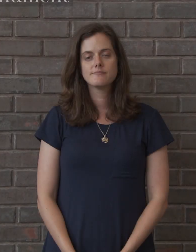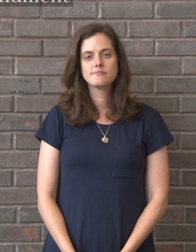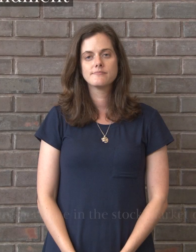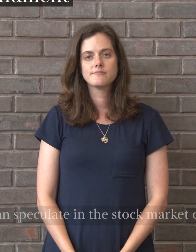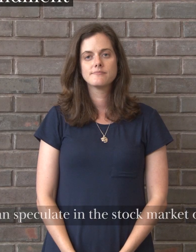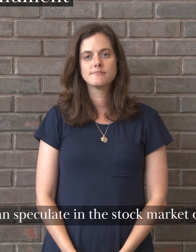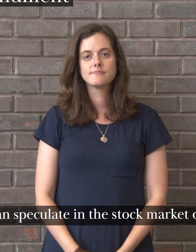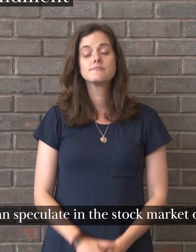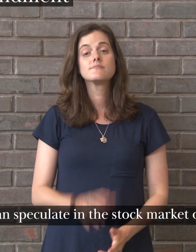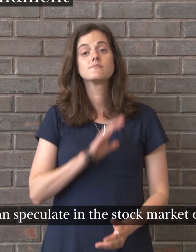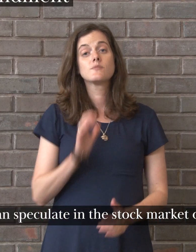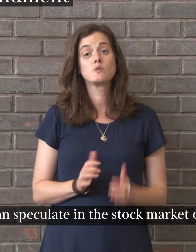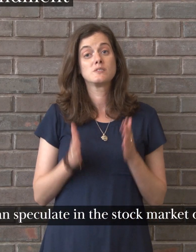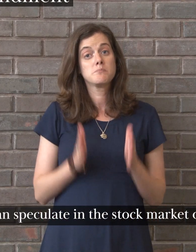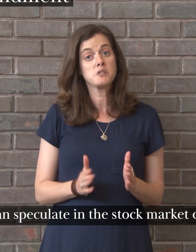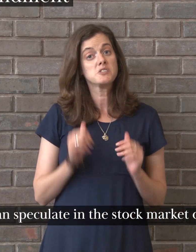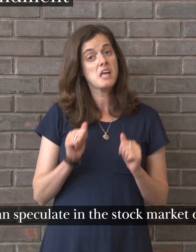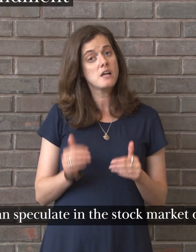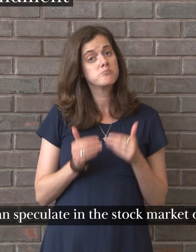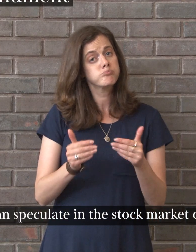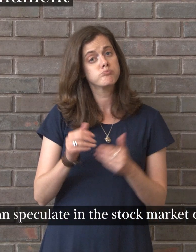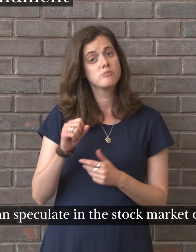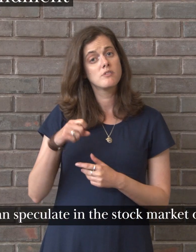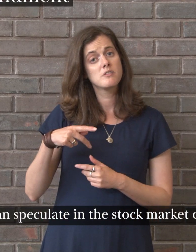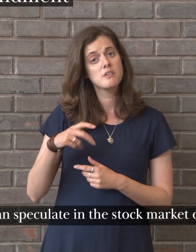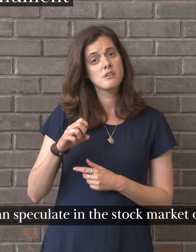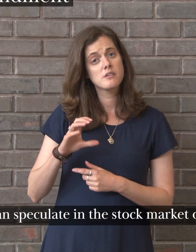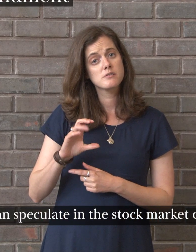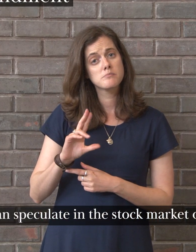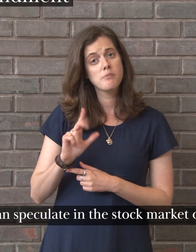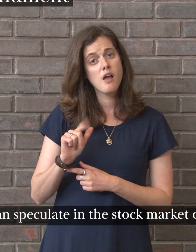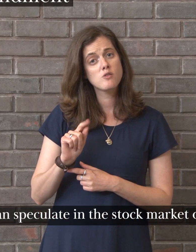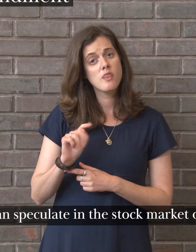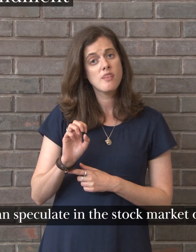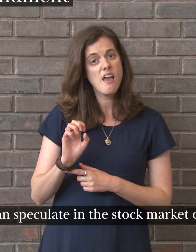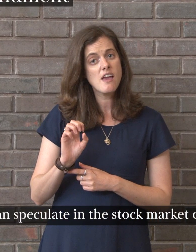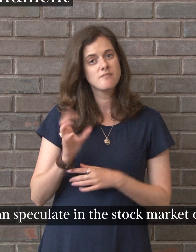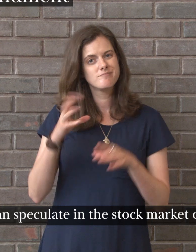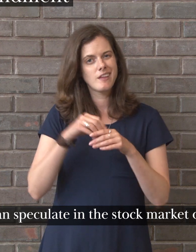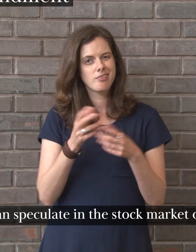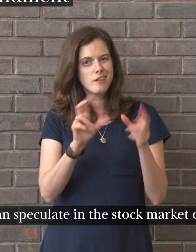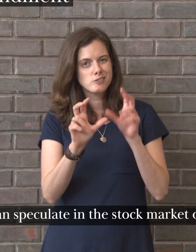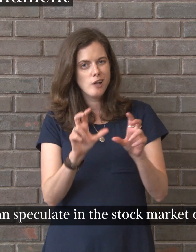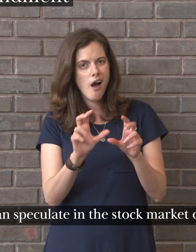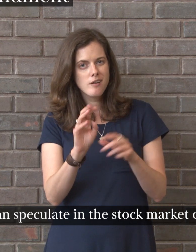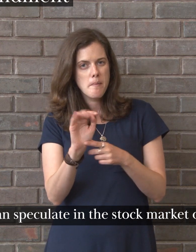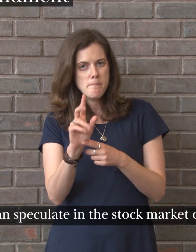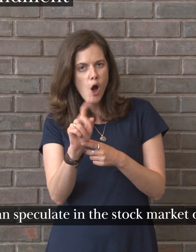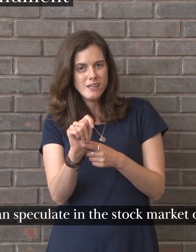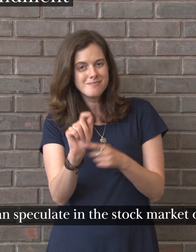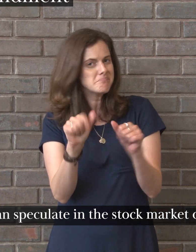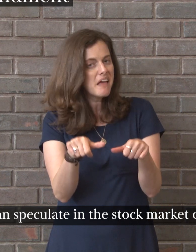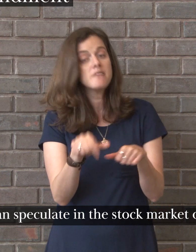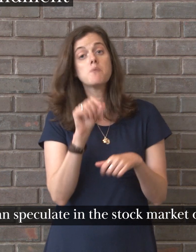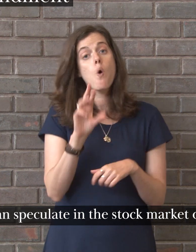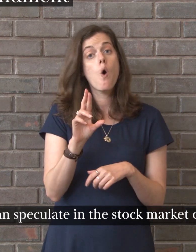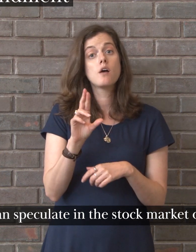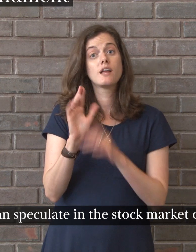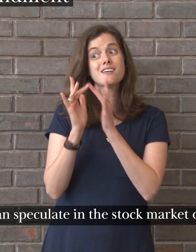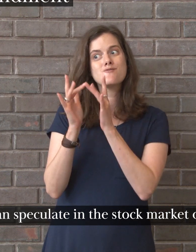A Christian can speculate in the stock market or in internet stocks,